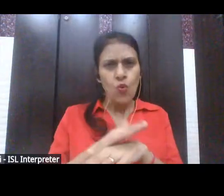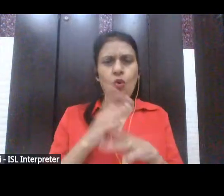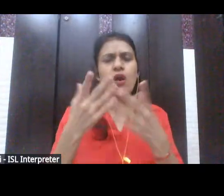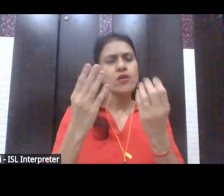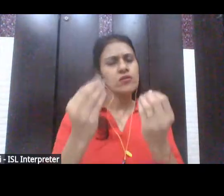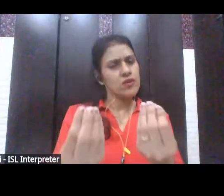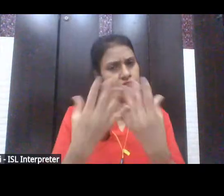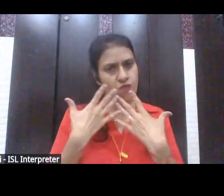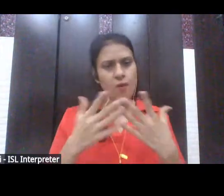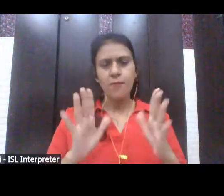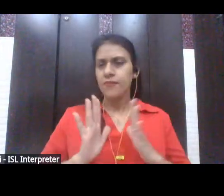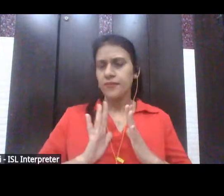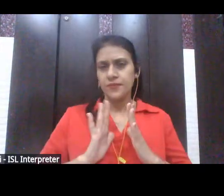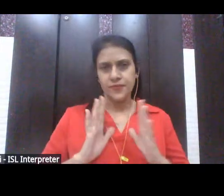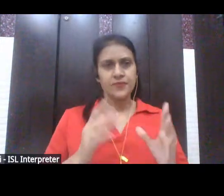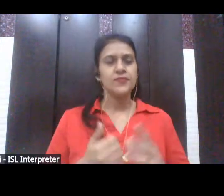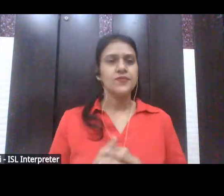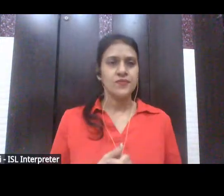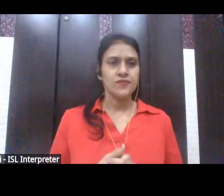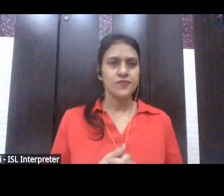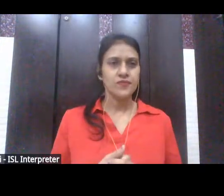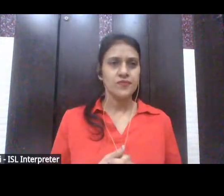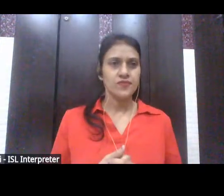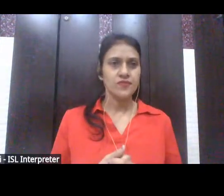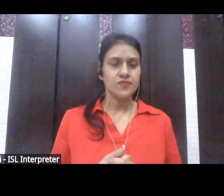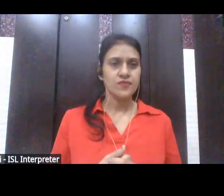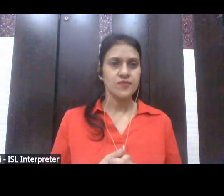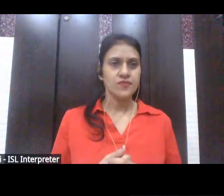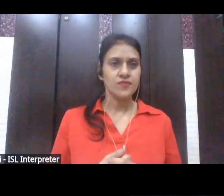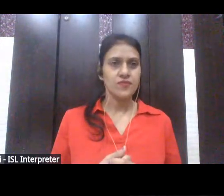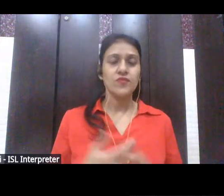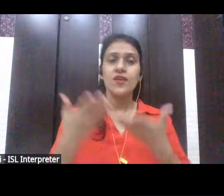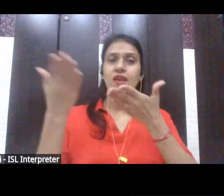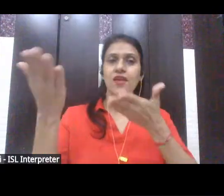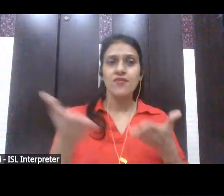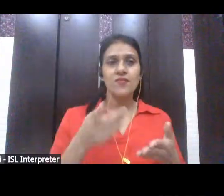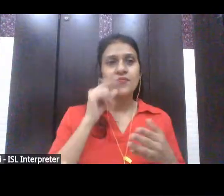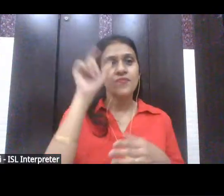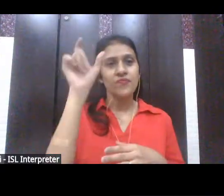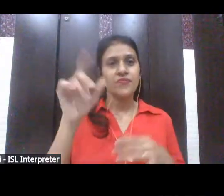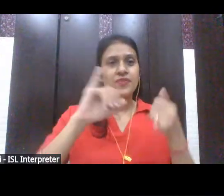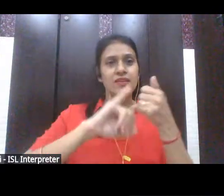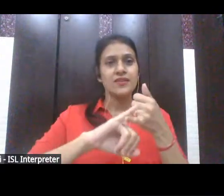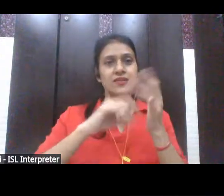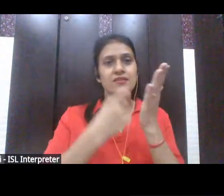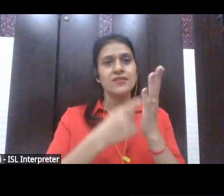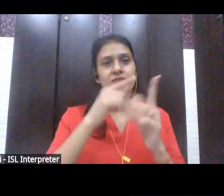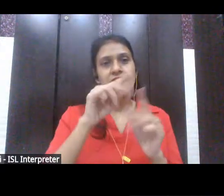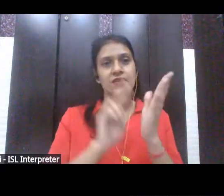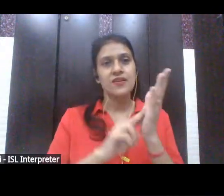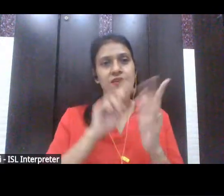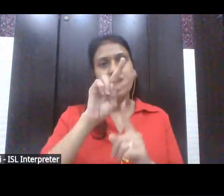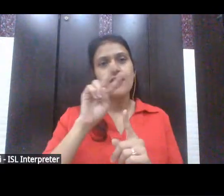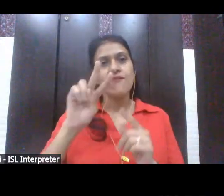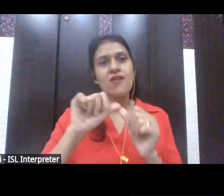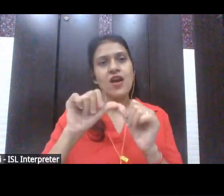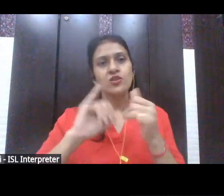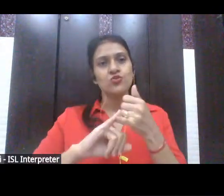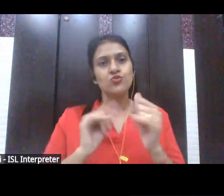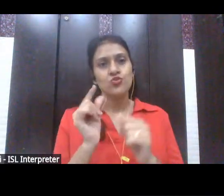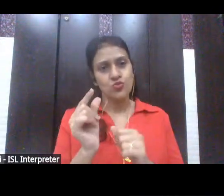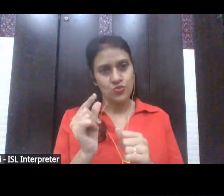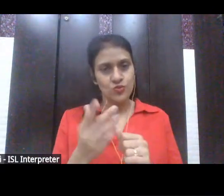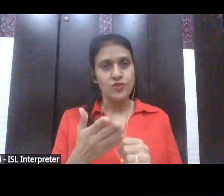well. So now I would like to invite Mr. Srinivasu Chakravartula, who is a former